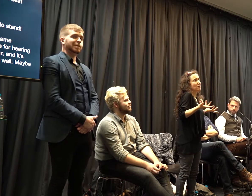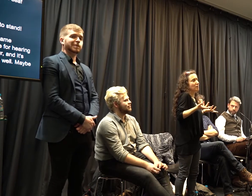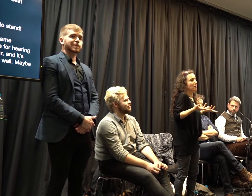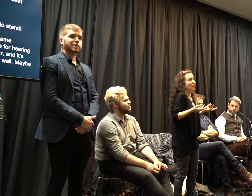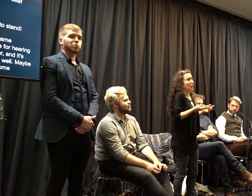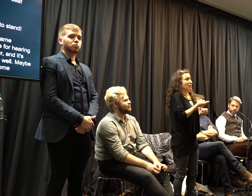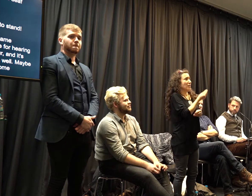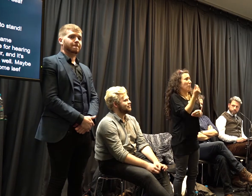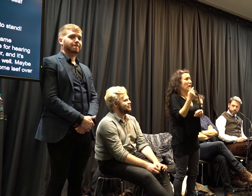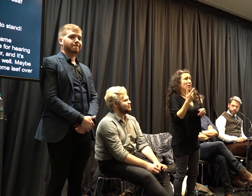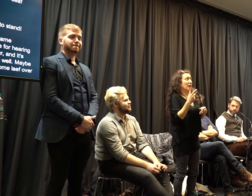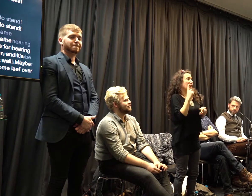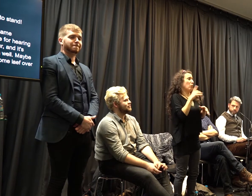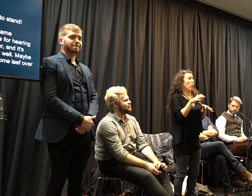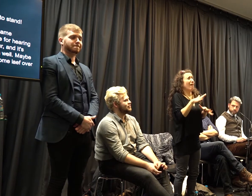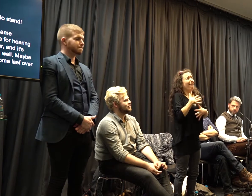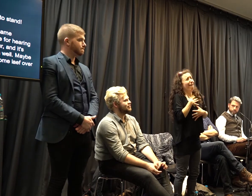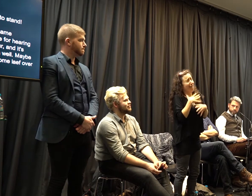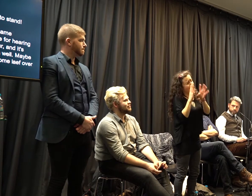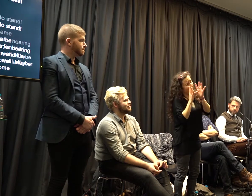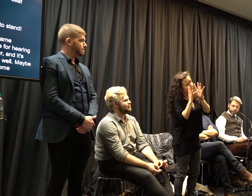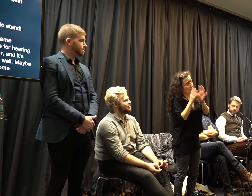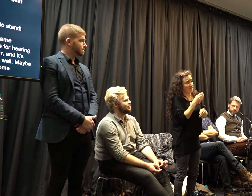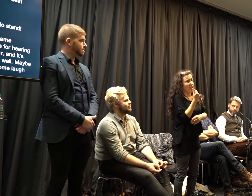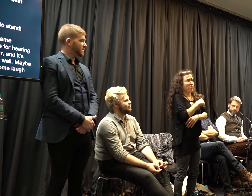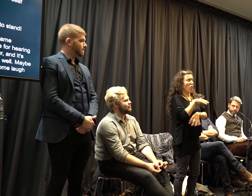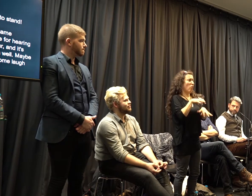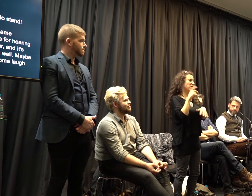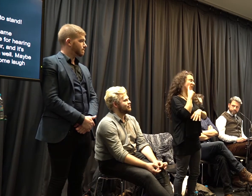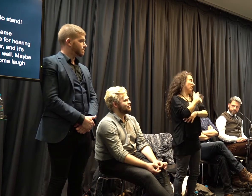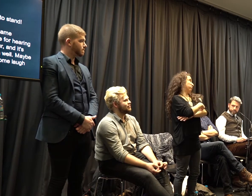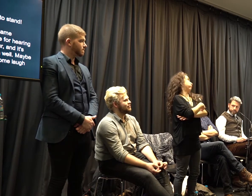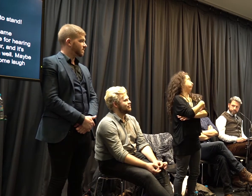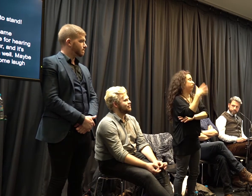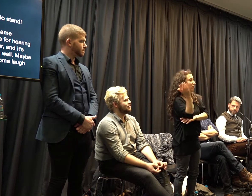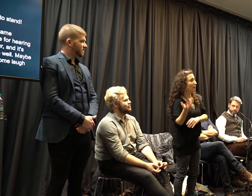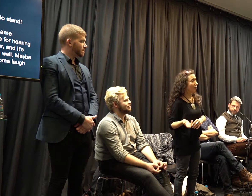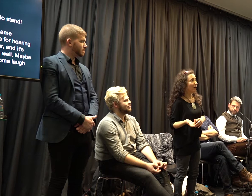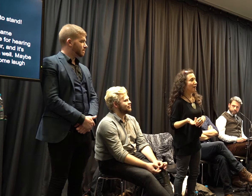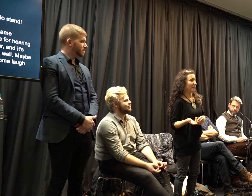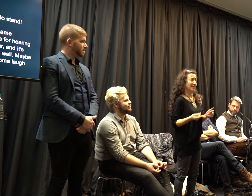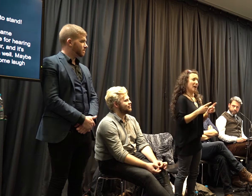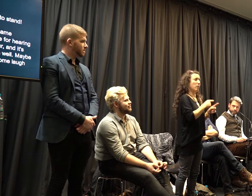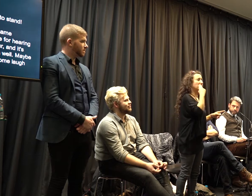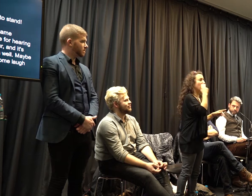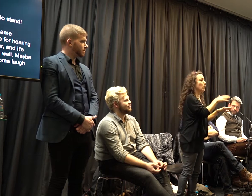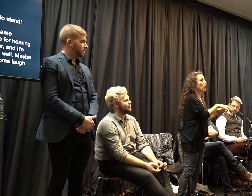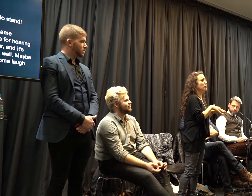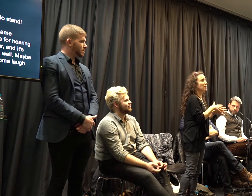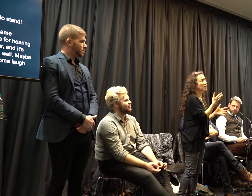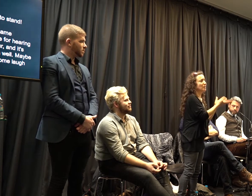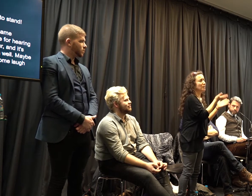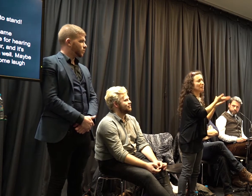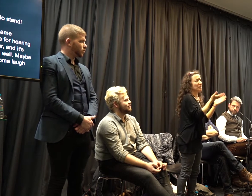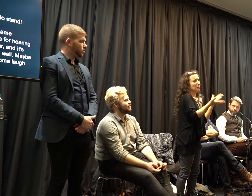exactly the same for deaf audiences. Some hearing audiences are emotional and cry, and some don't. And